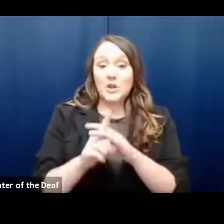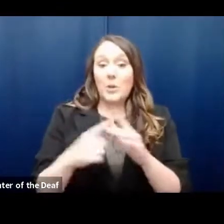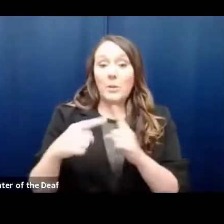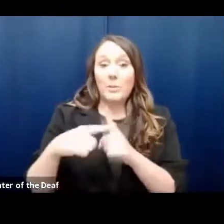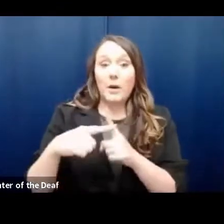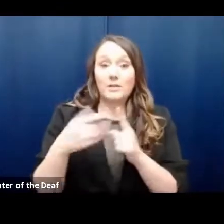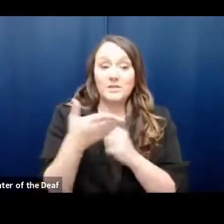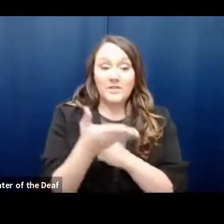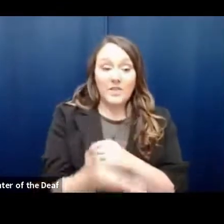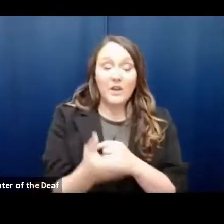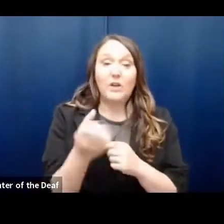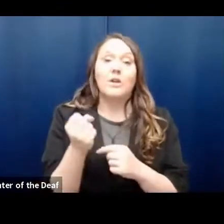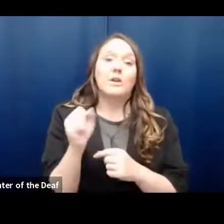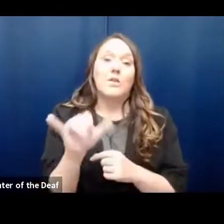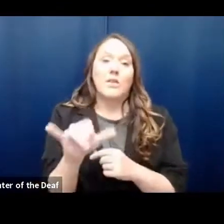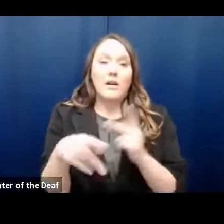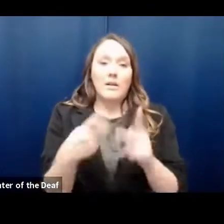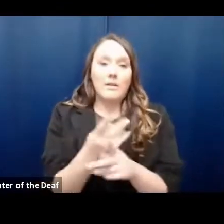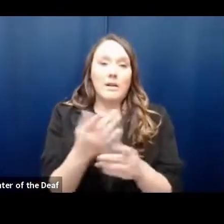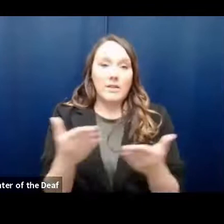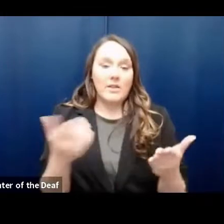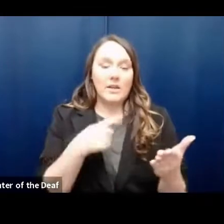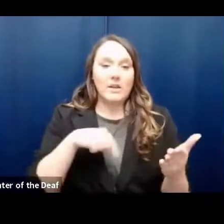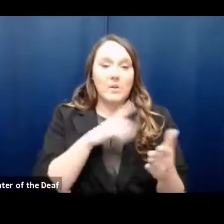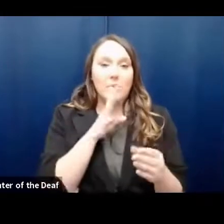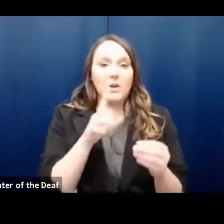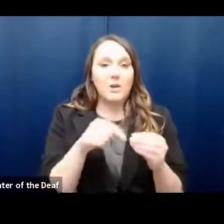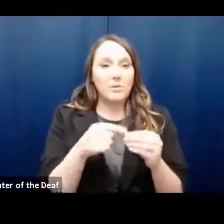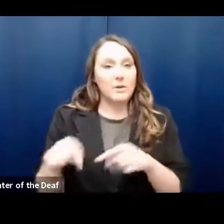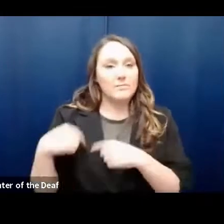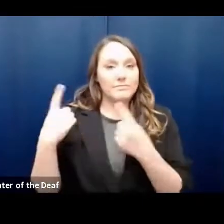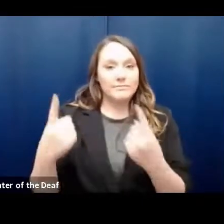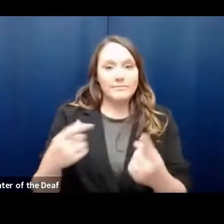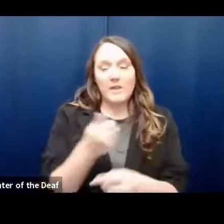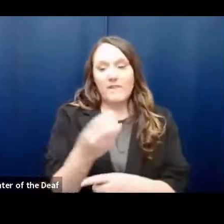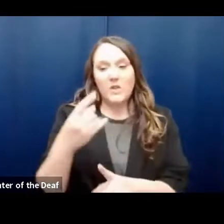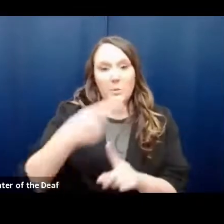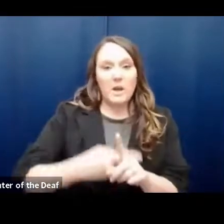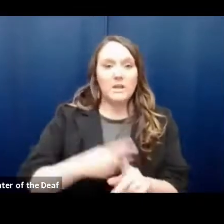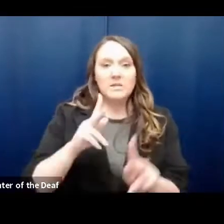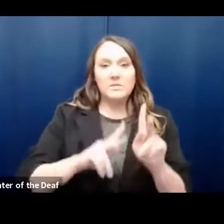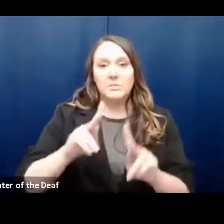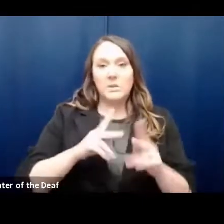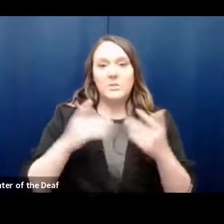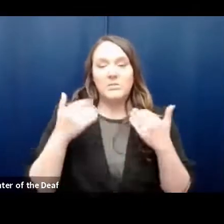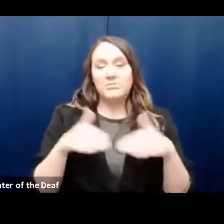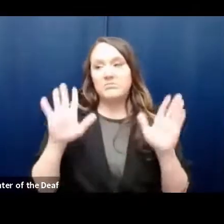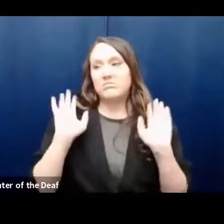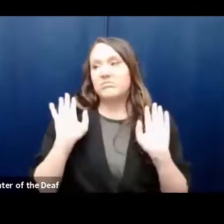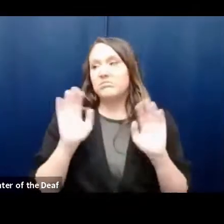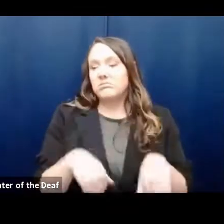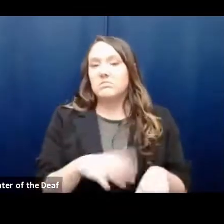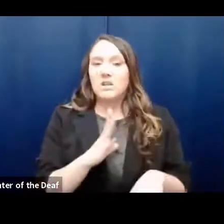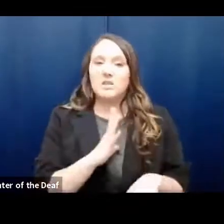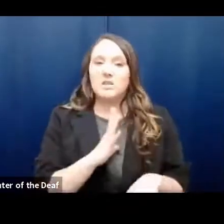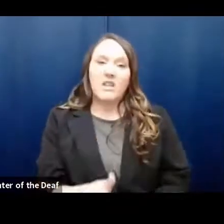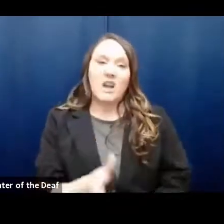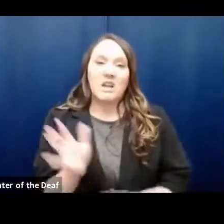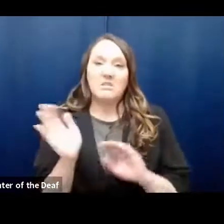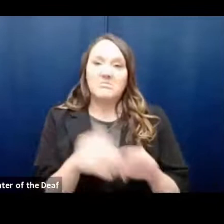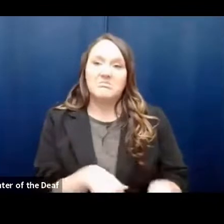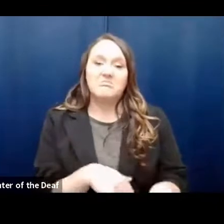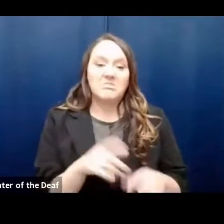type of things where, and we've been talking about this for months, where people are letting their guard down, that are really what's helping to push the spread of